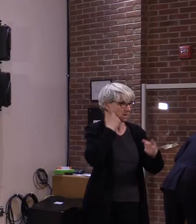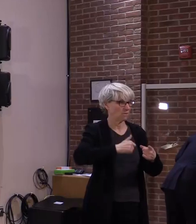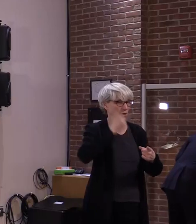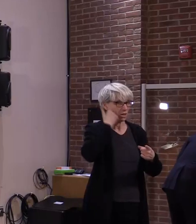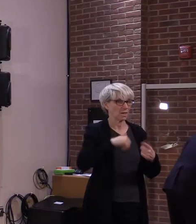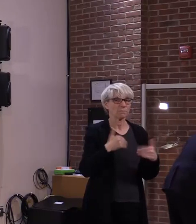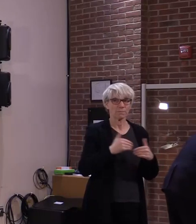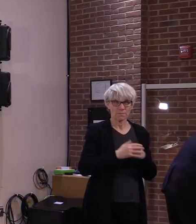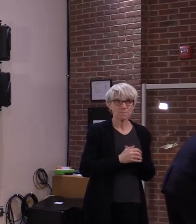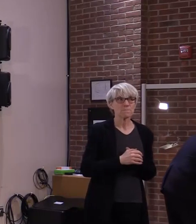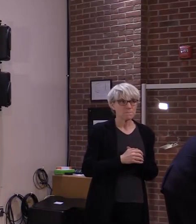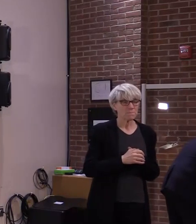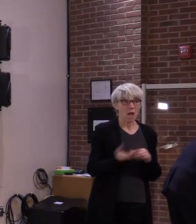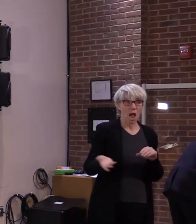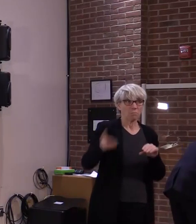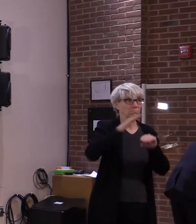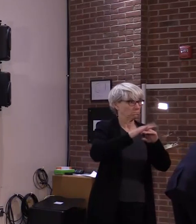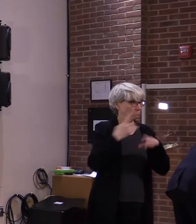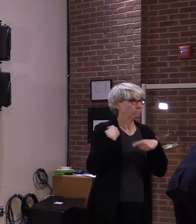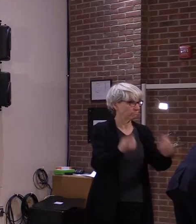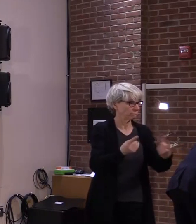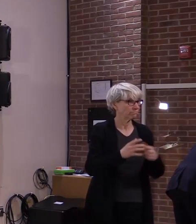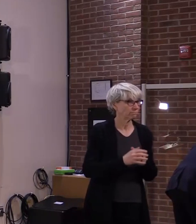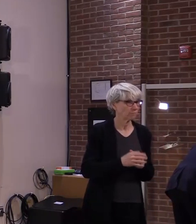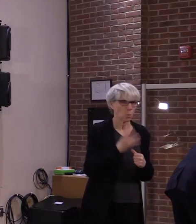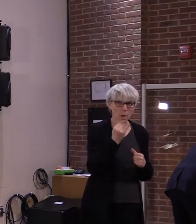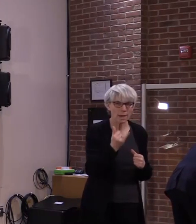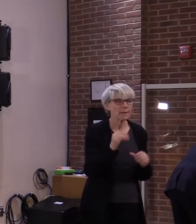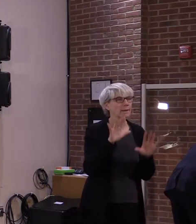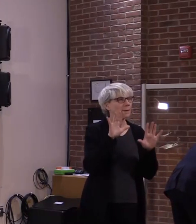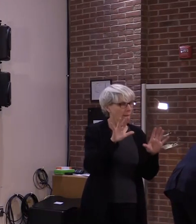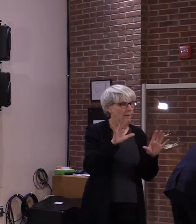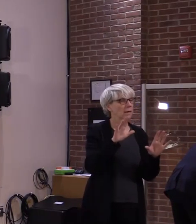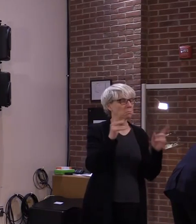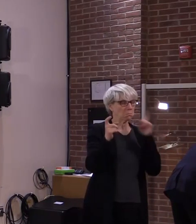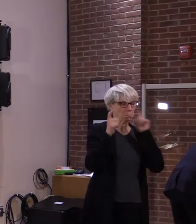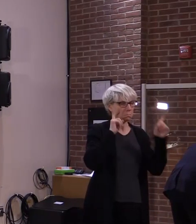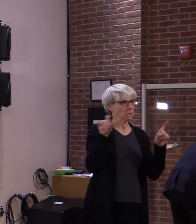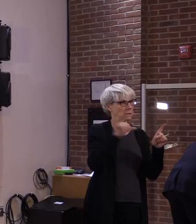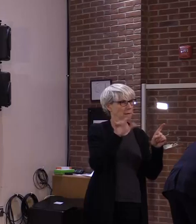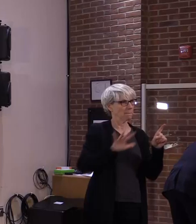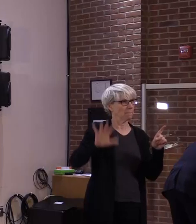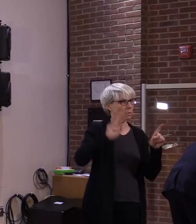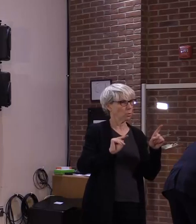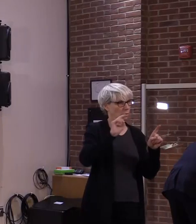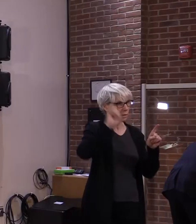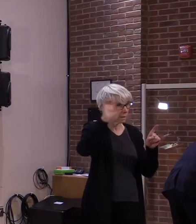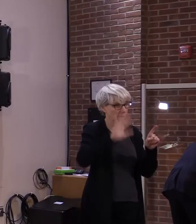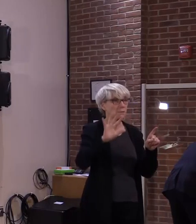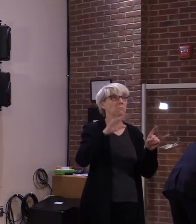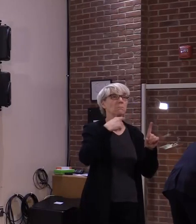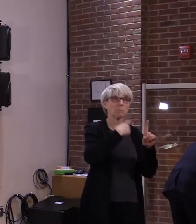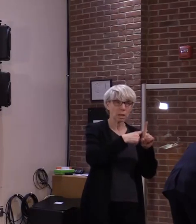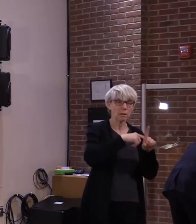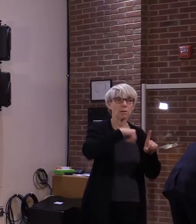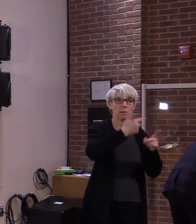the reasons for this uptick are varied, similar to what's happening in our region and in some other parts of the country.